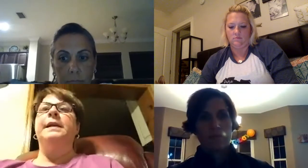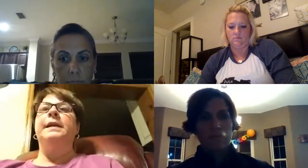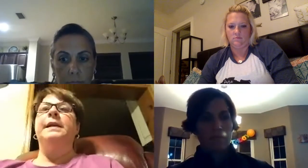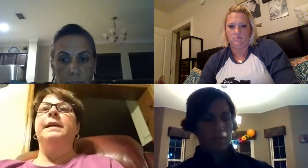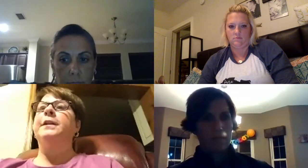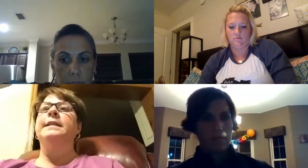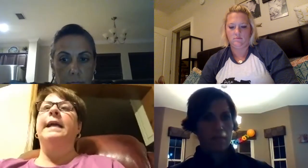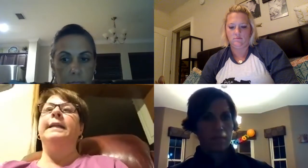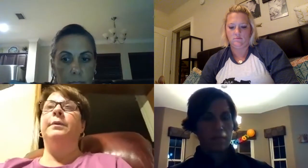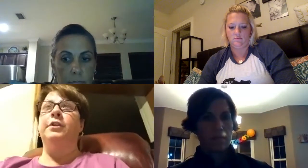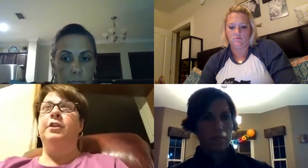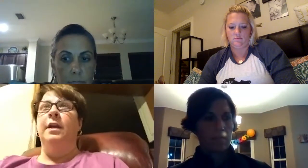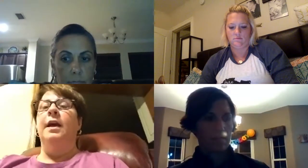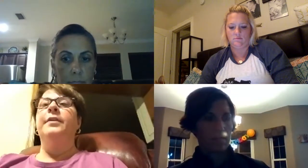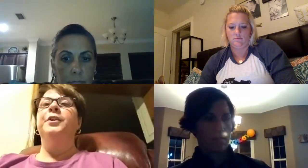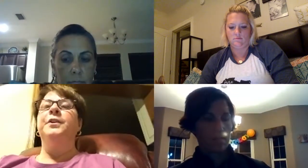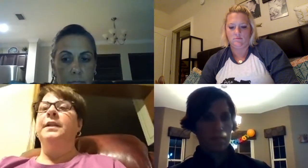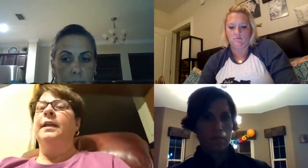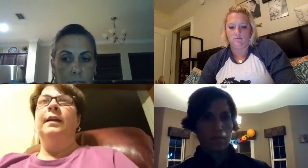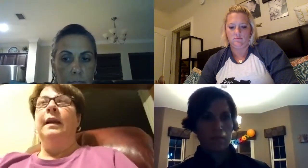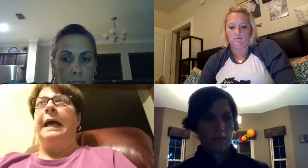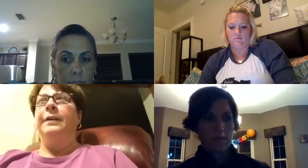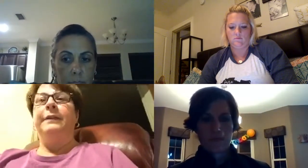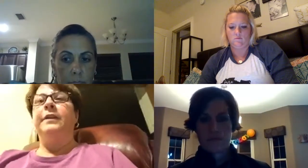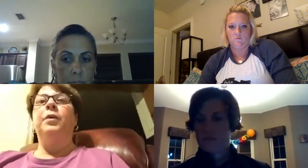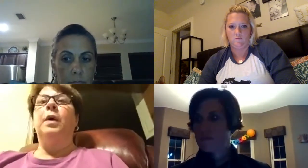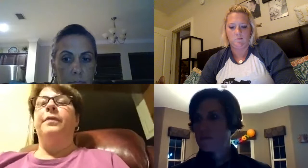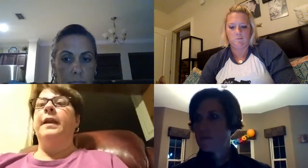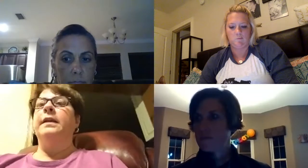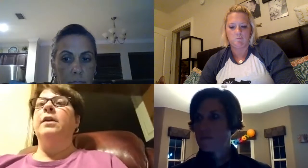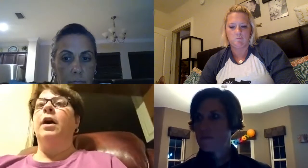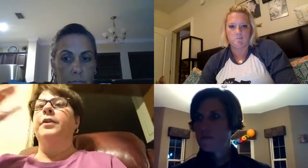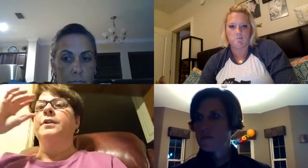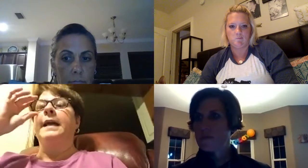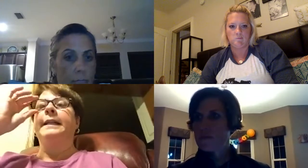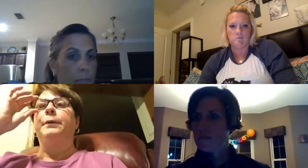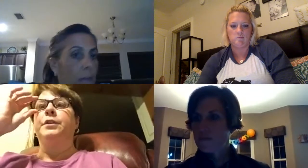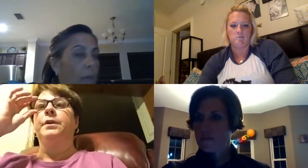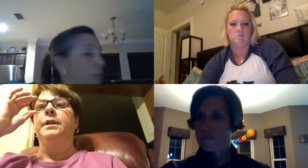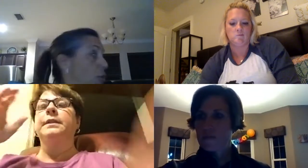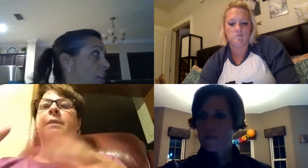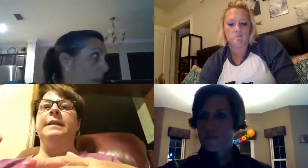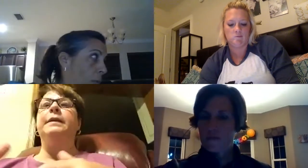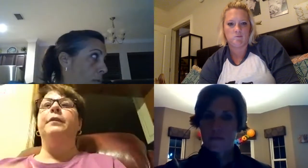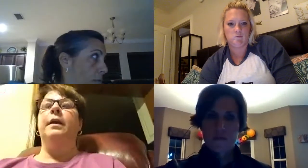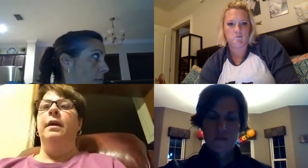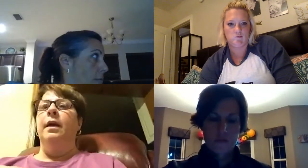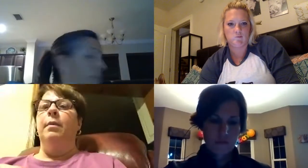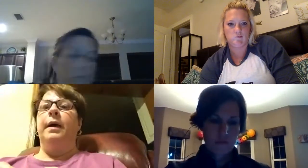course American Sign Language and they're using, I don't even know what they call their sign language. So it is going to be different. But